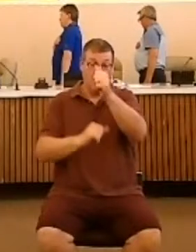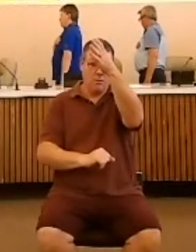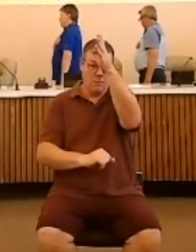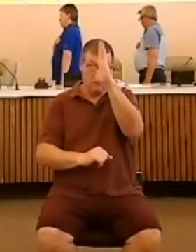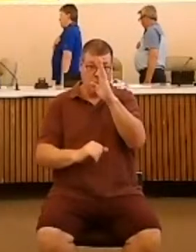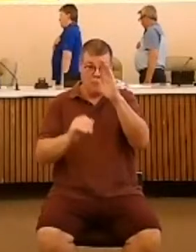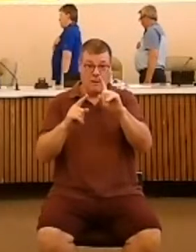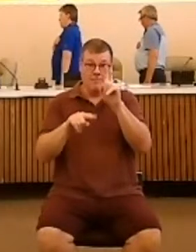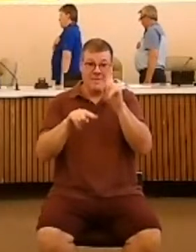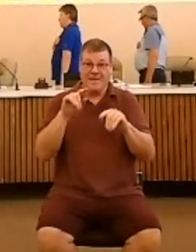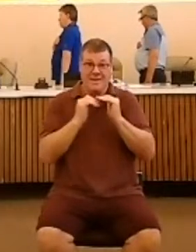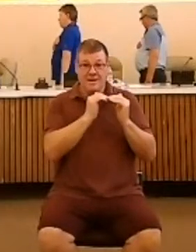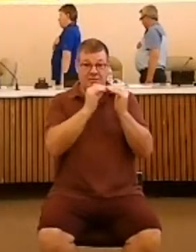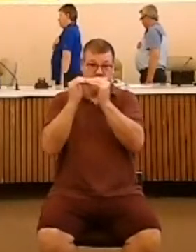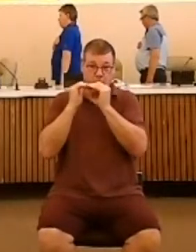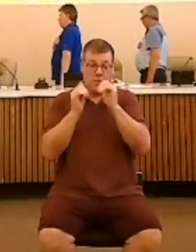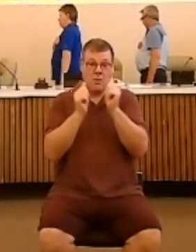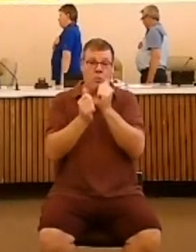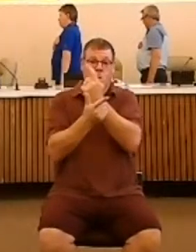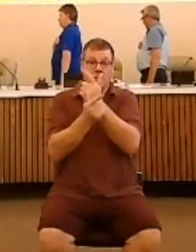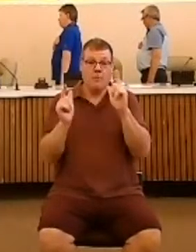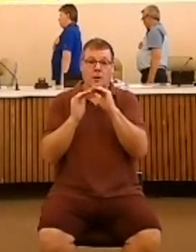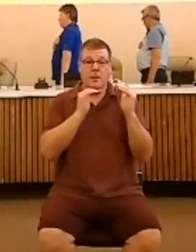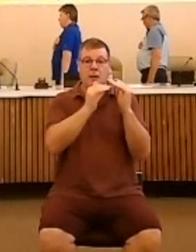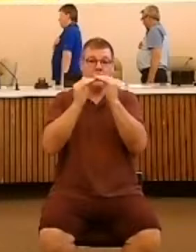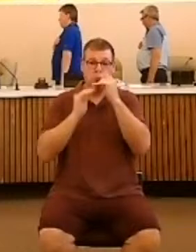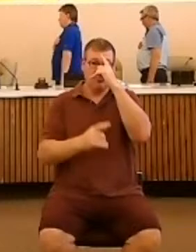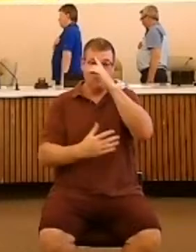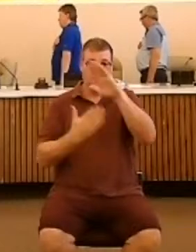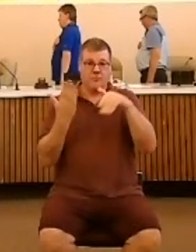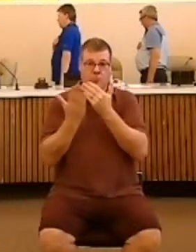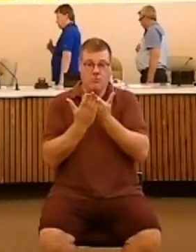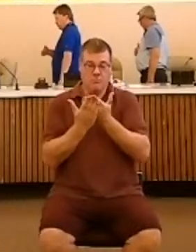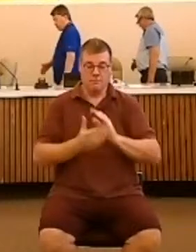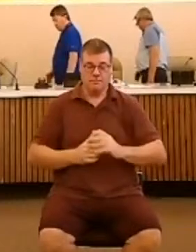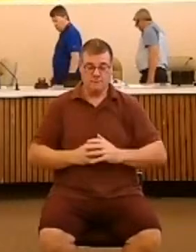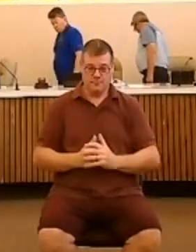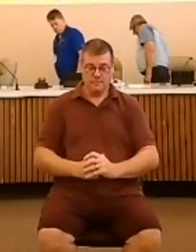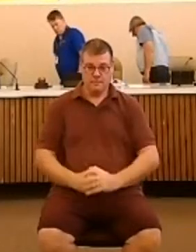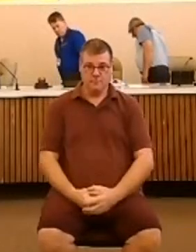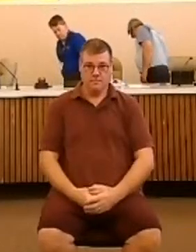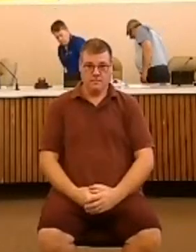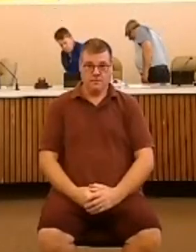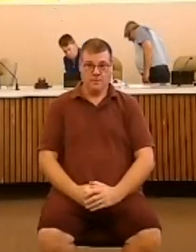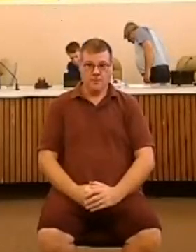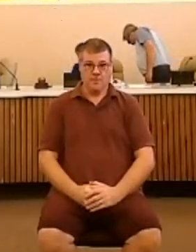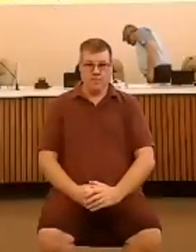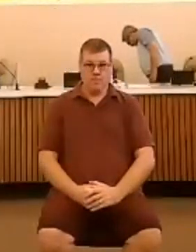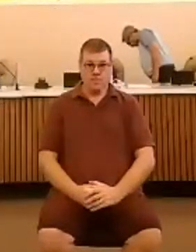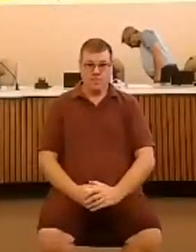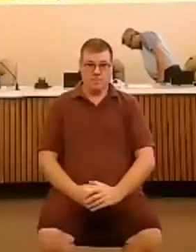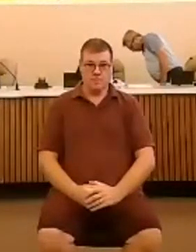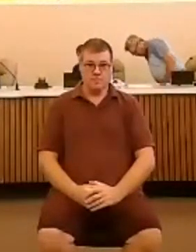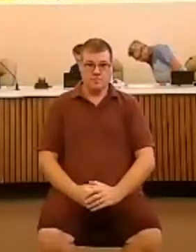nation, under God, indivisible, with liberty and justice for all.